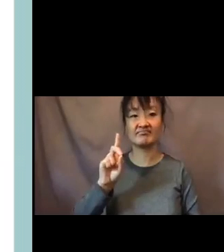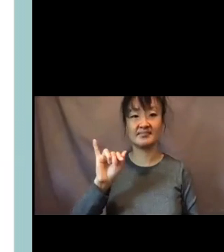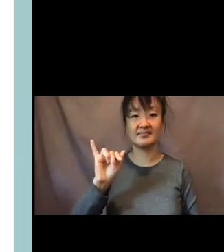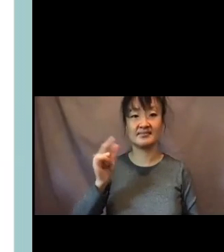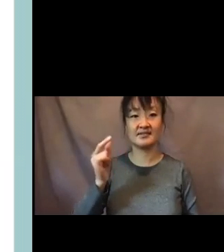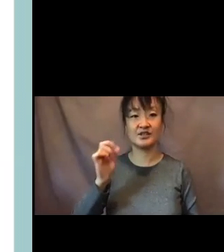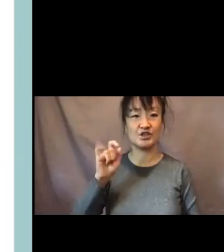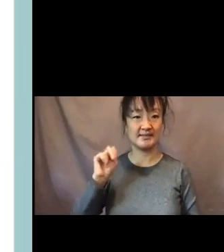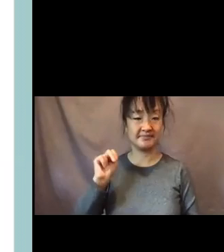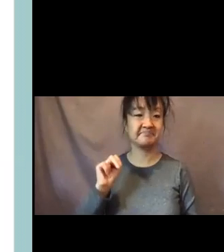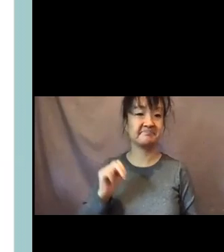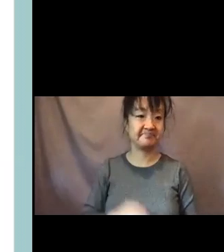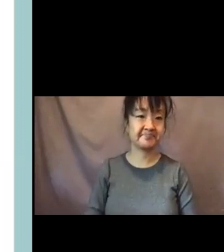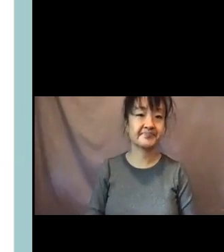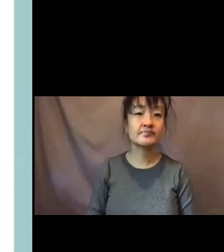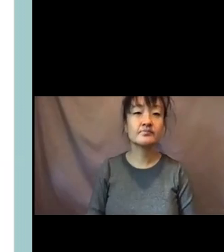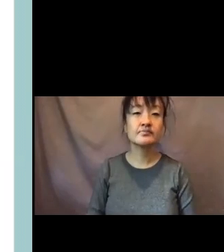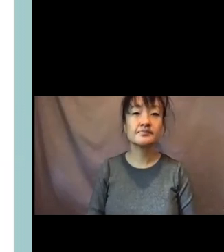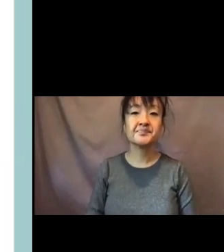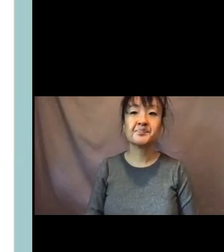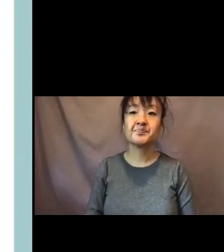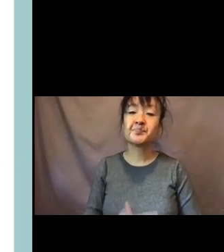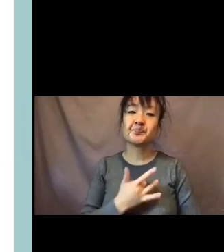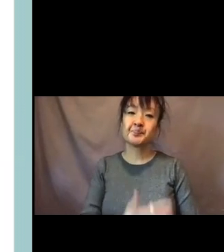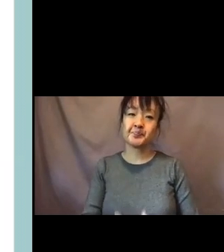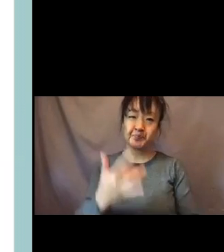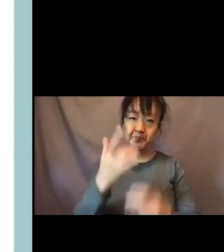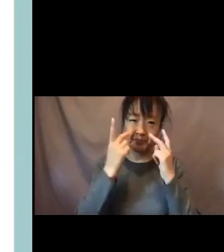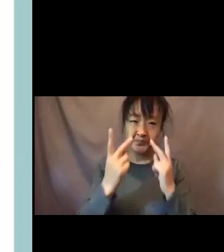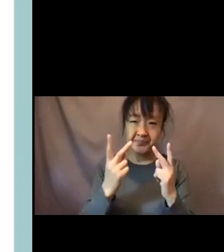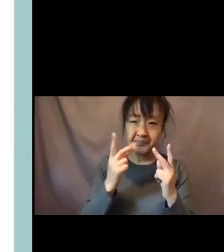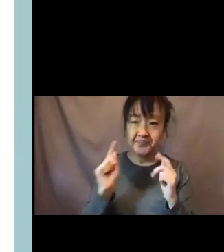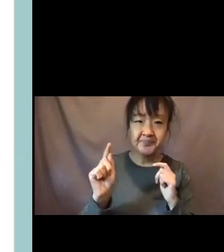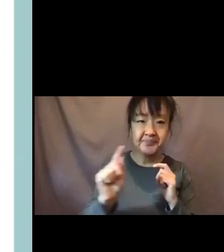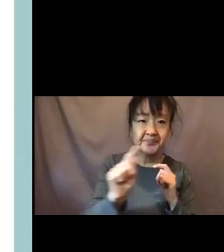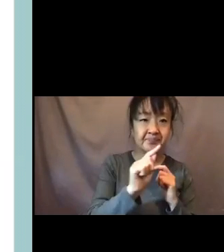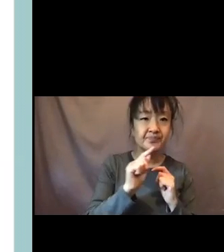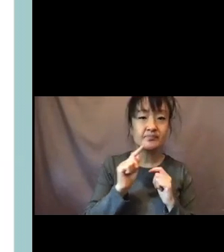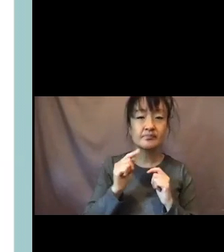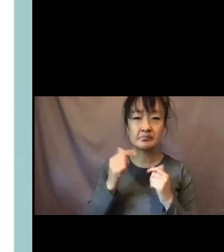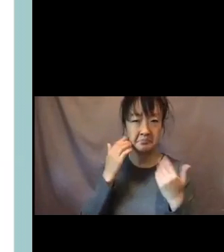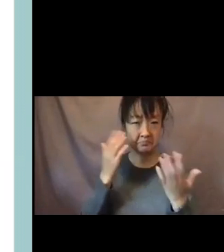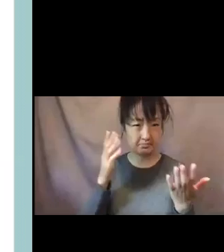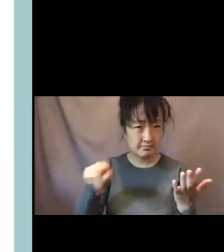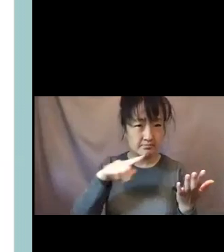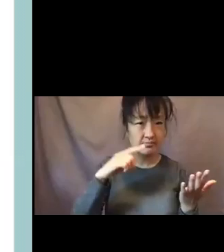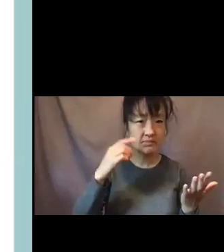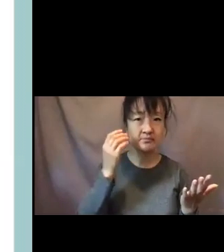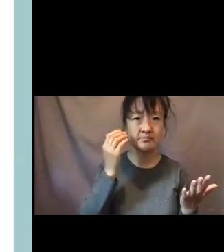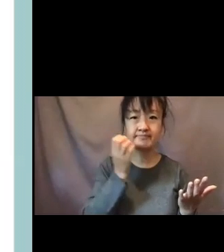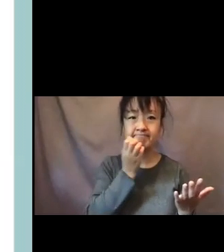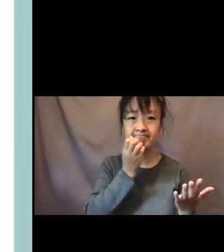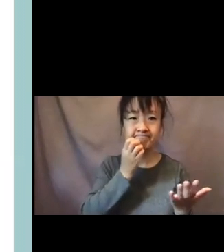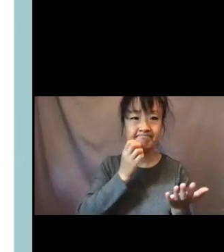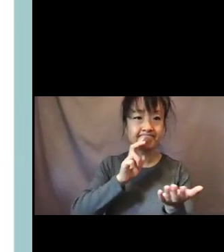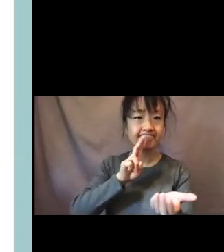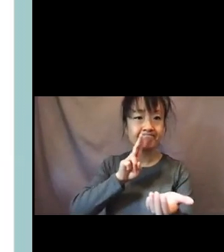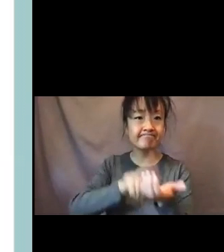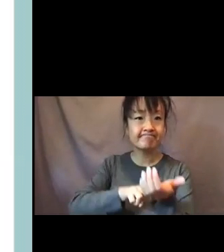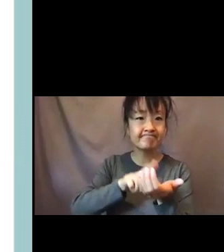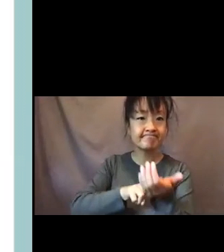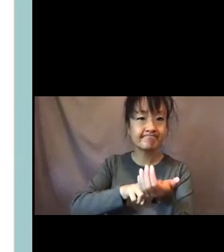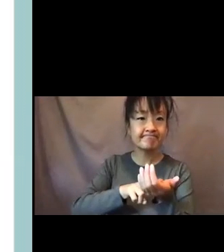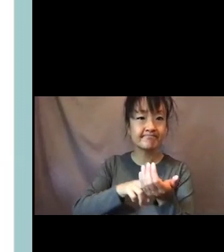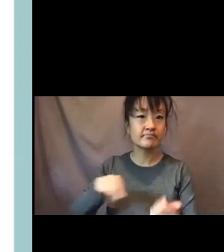Even and we see this also in, I don't know, those of you who might eat sushi or are familiar with